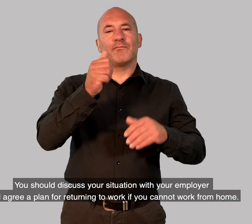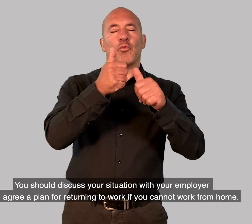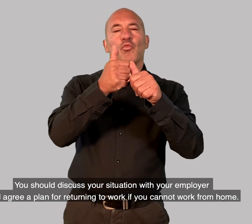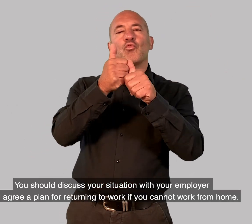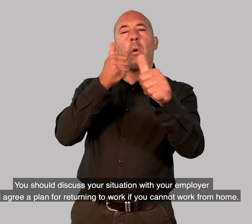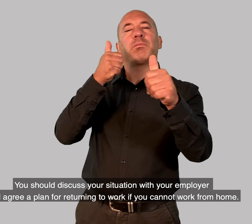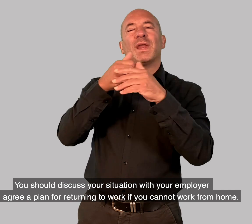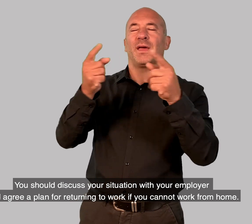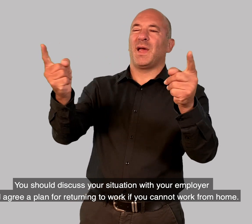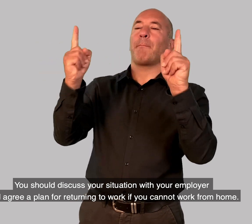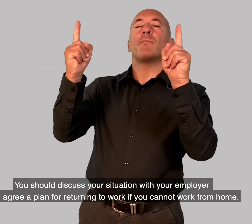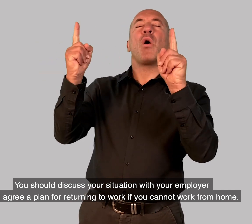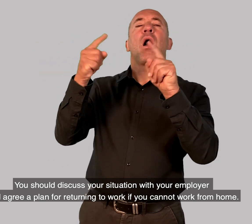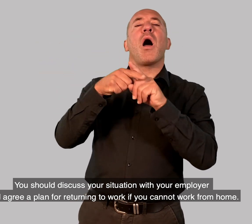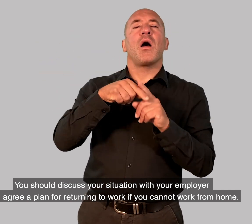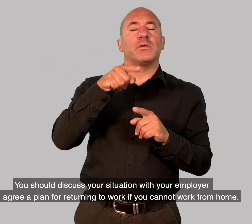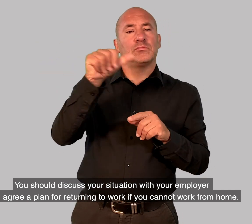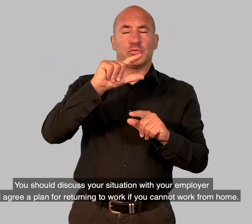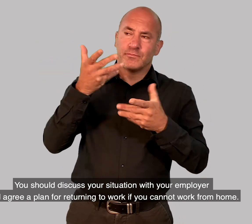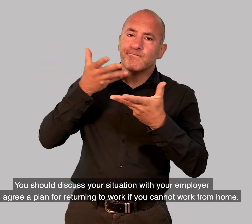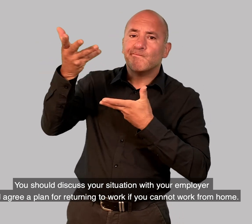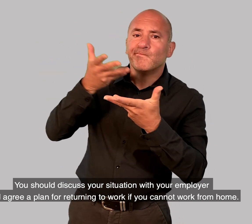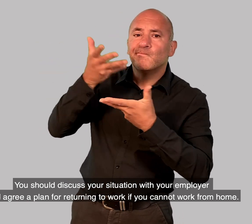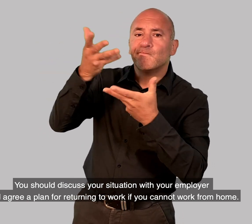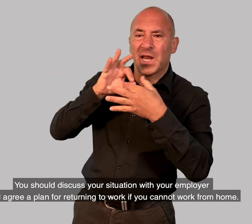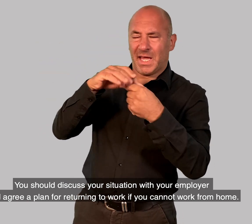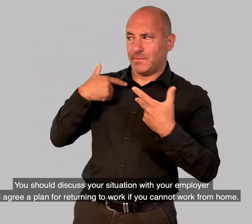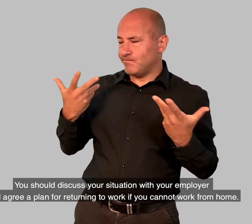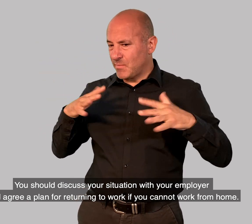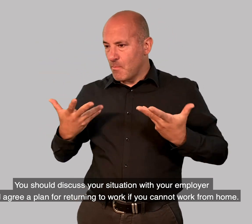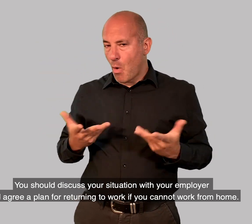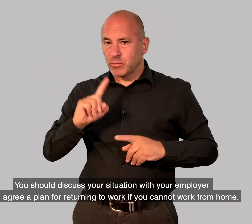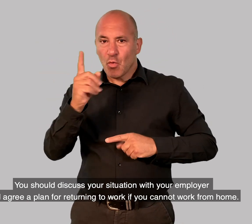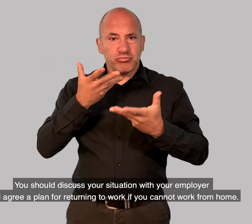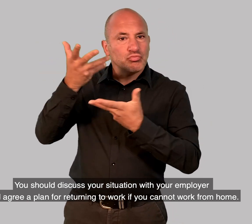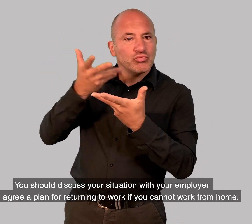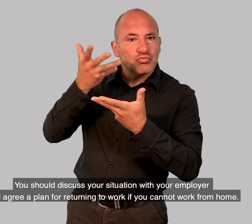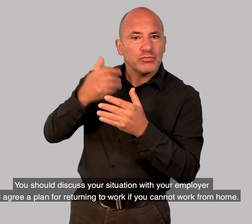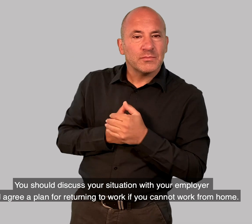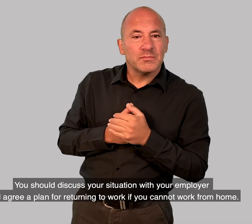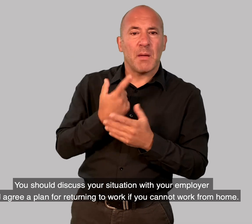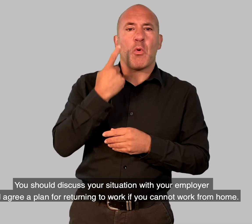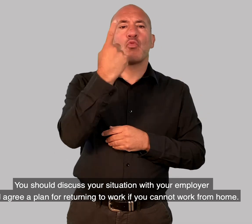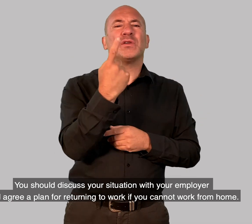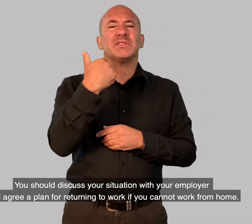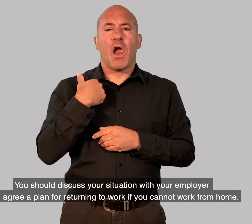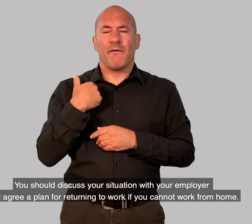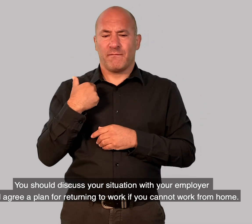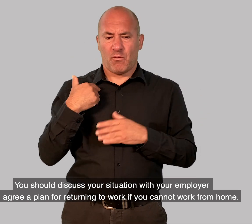You should discuss your situation with your employer and agree a plan for returning to work if you cannot work